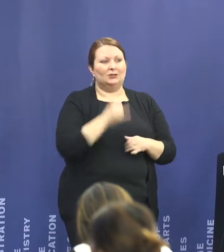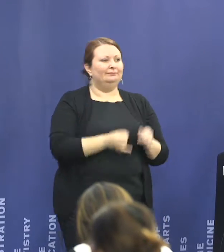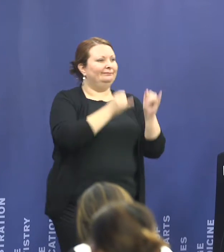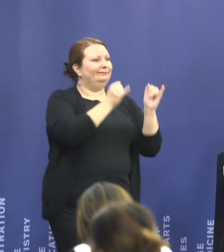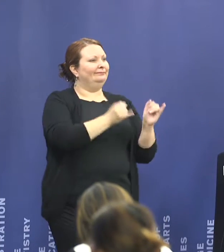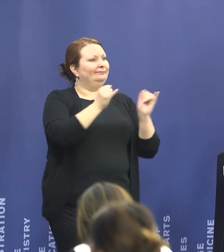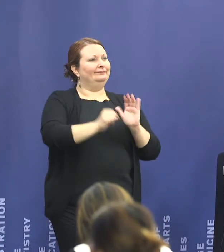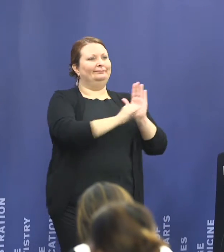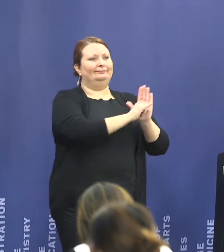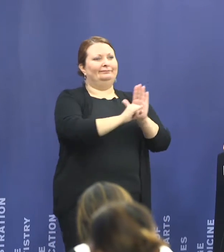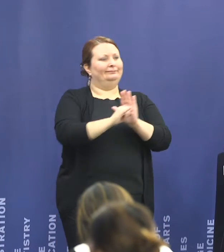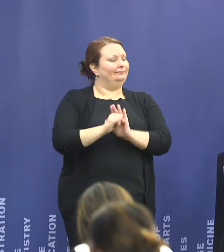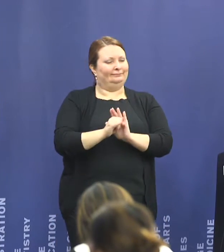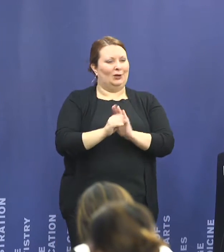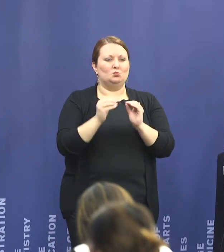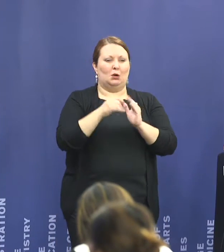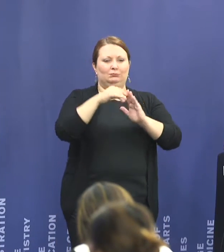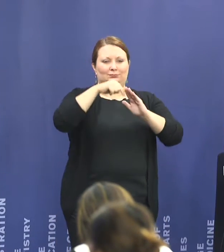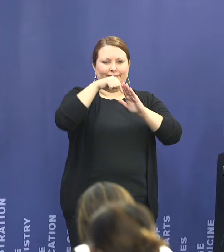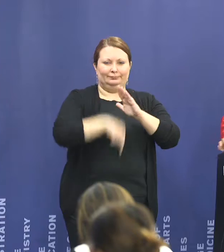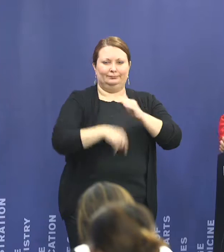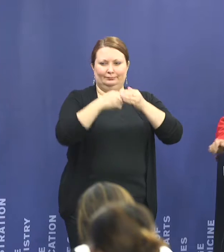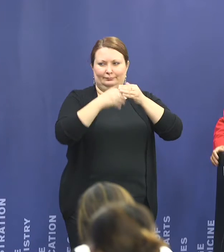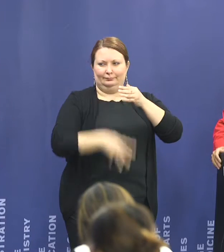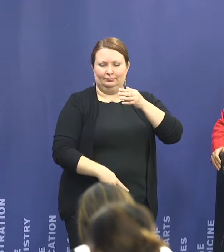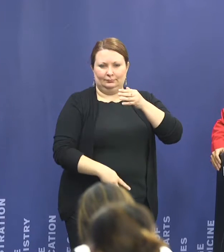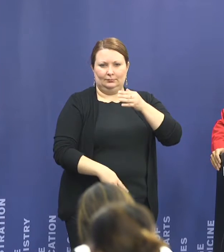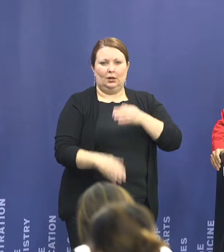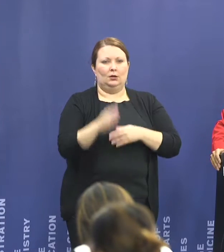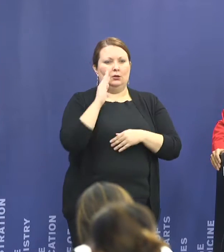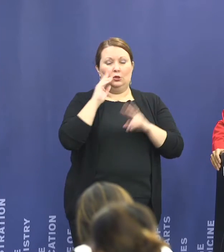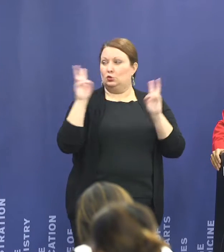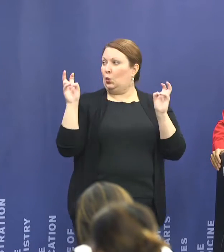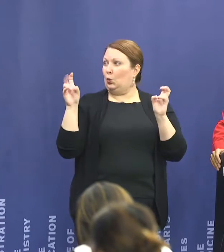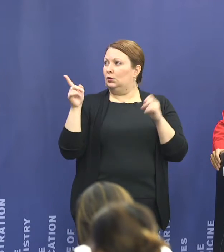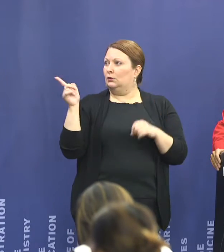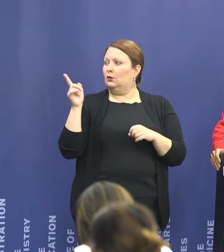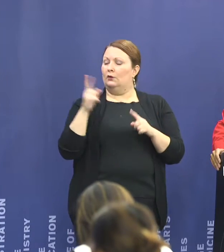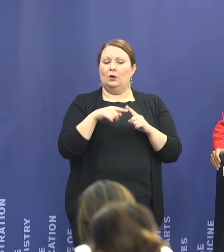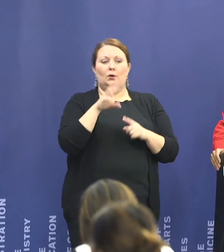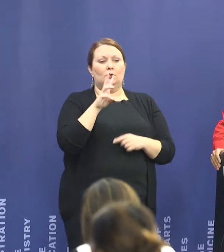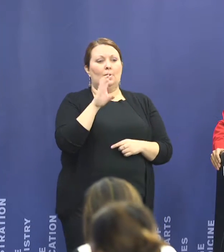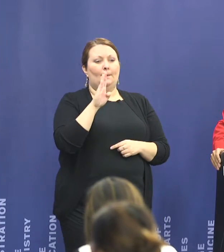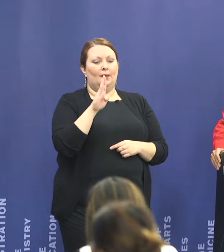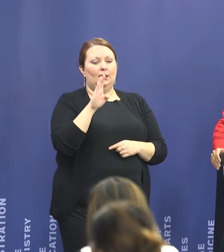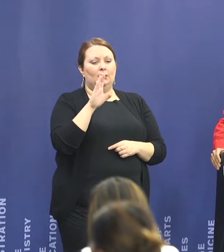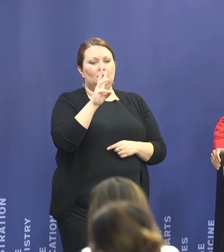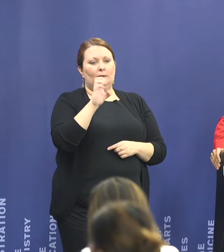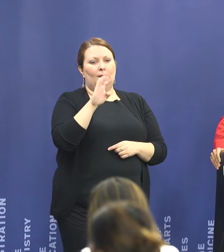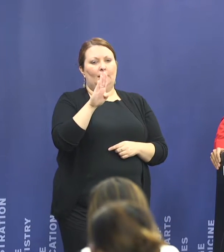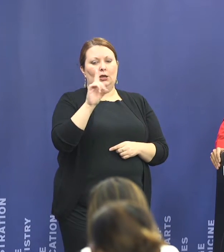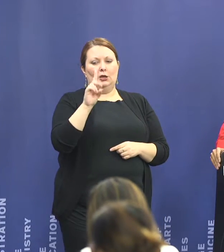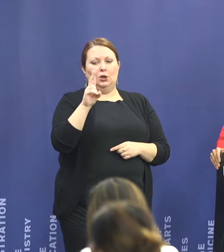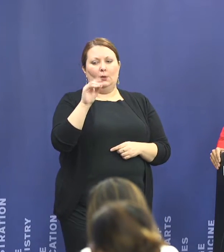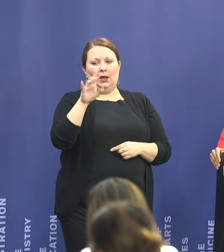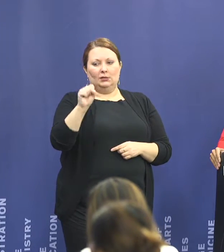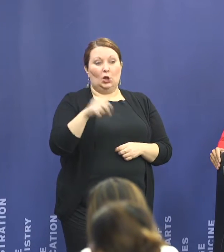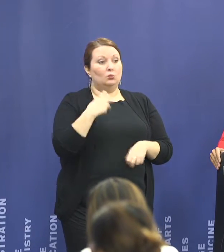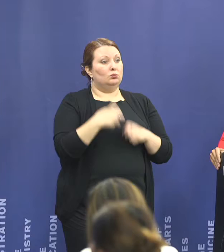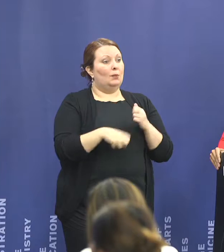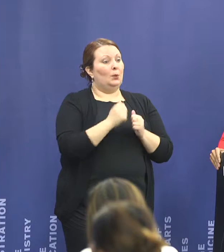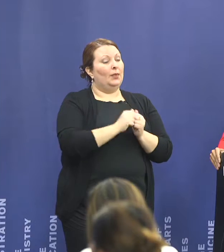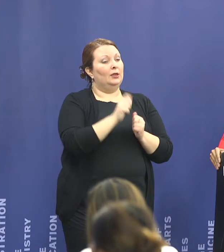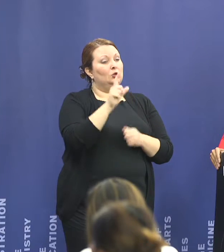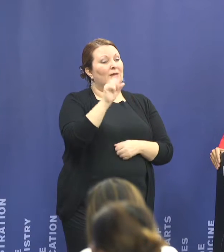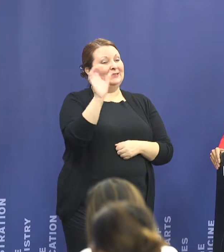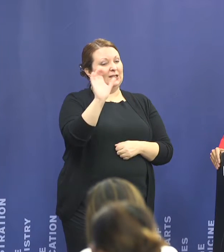individual identity, right? So we know this quote from W.E.B. Du Bois, right? The problem of the 20th